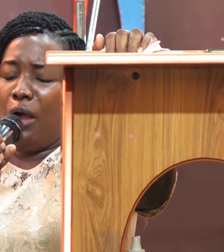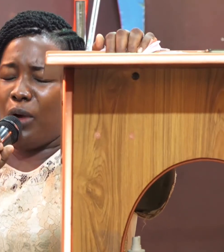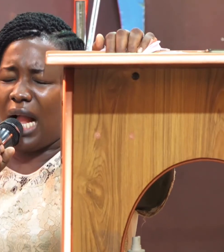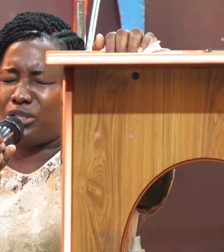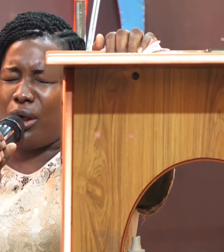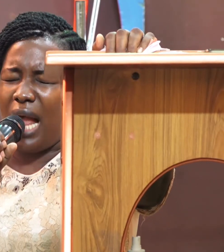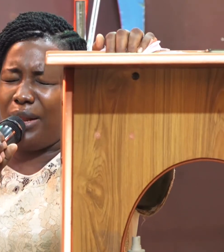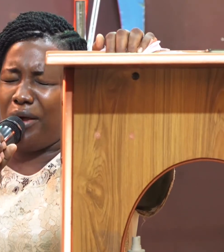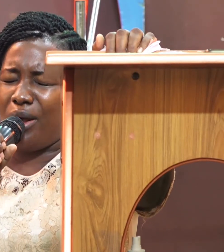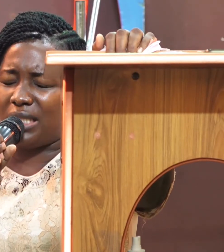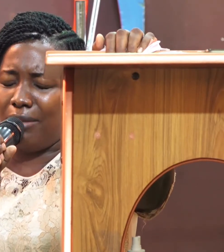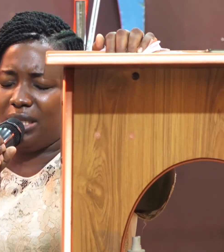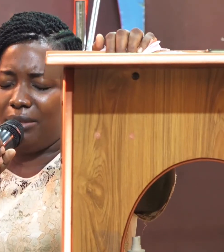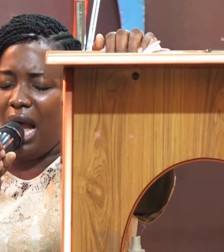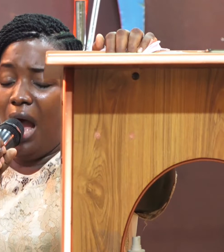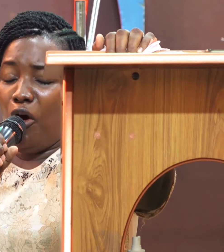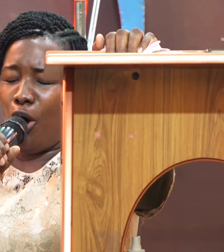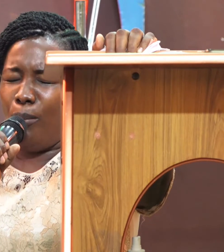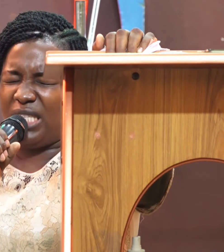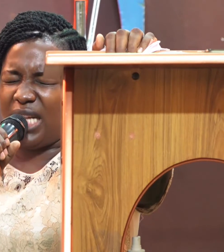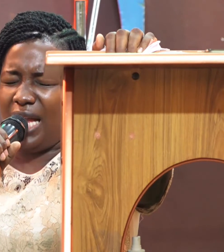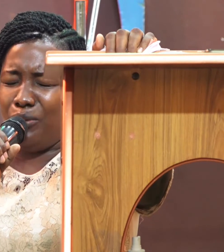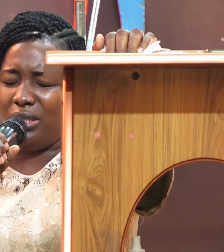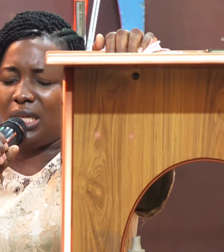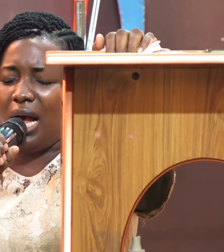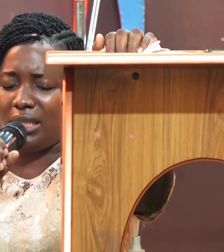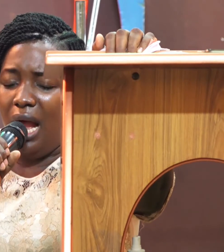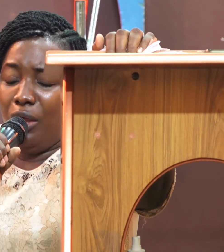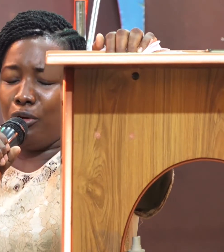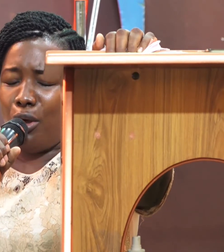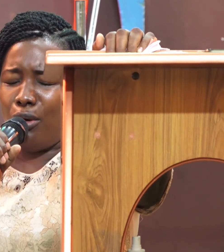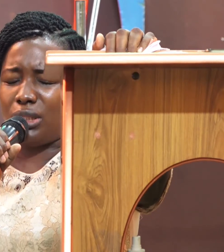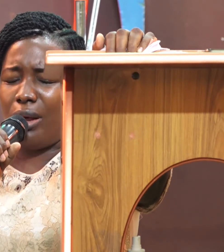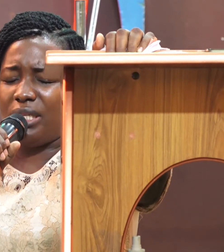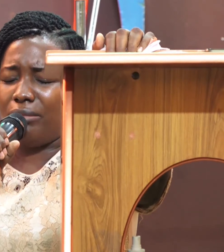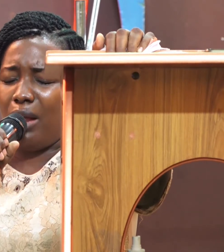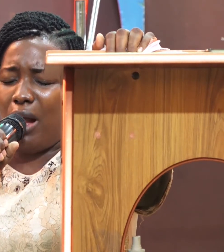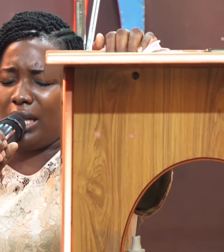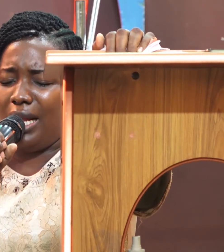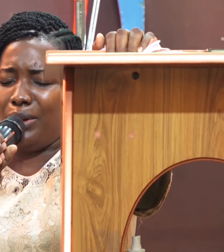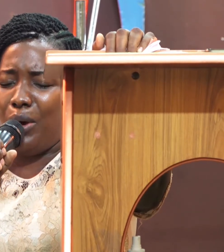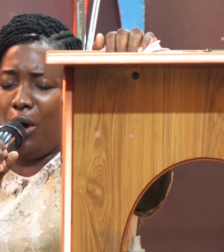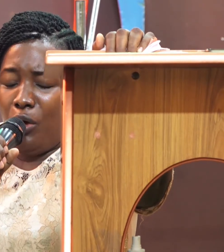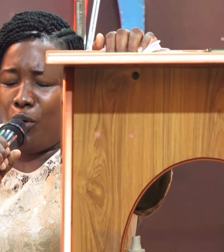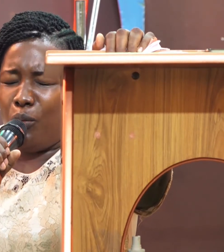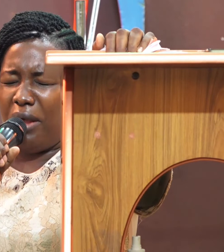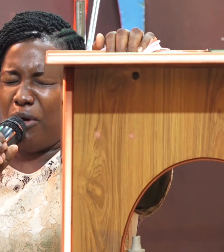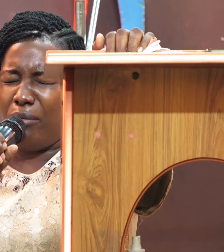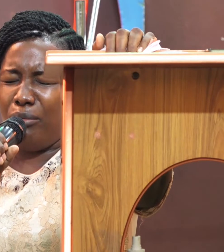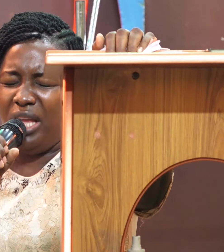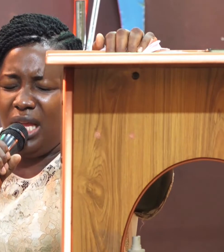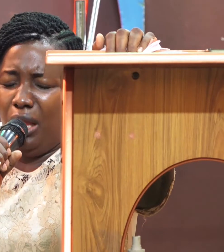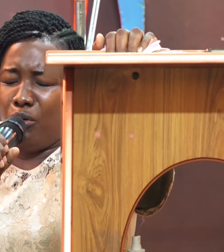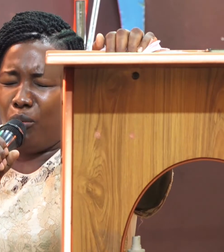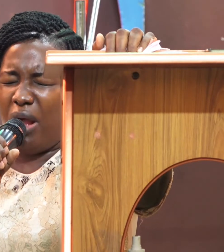emitima gwe Katonda alongoosa emitima omusaayi gwe taata kulongo somu tima kwangelero kukwe